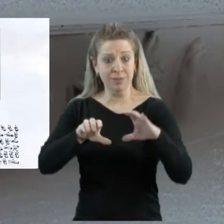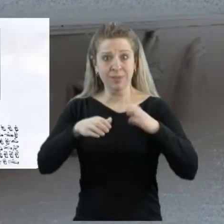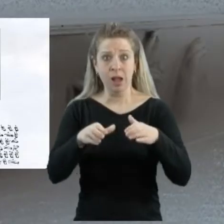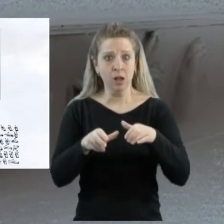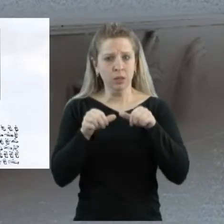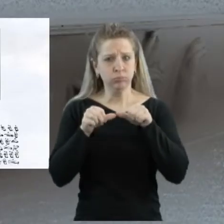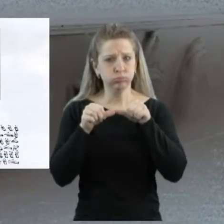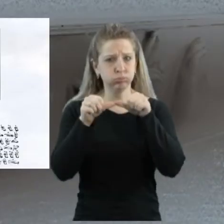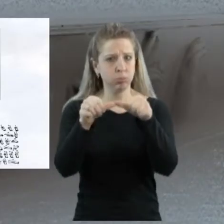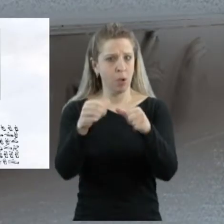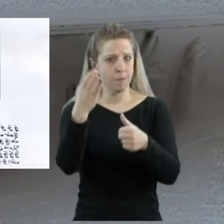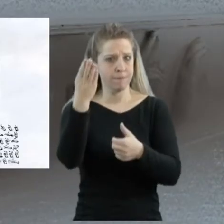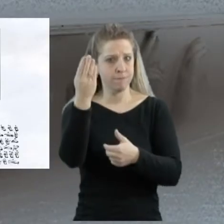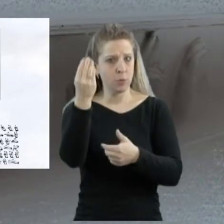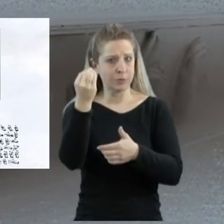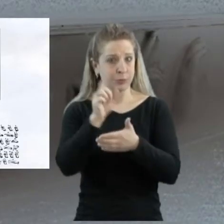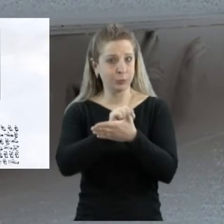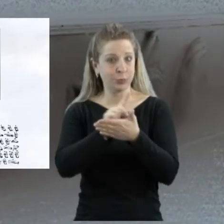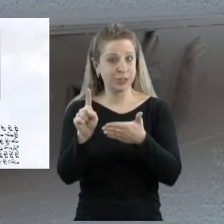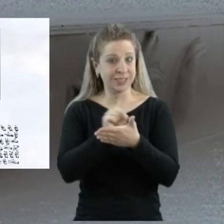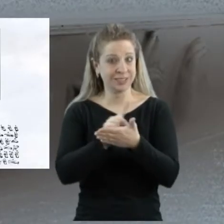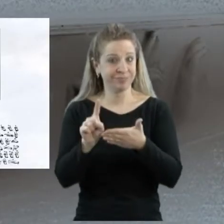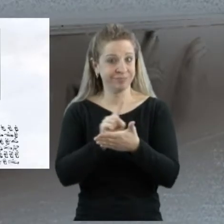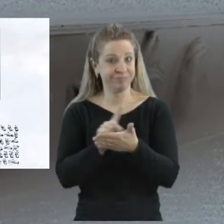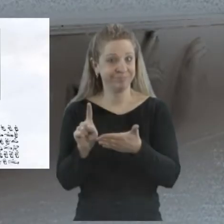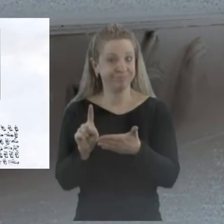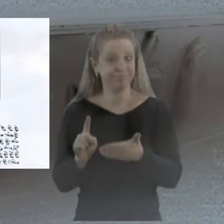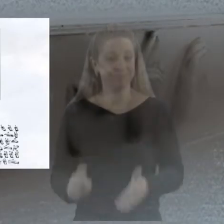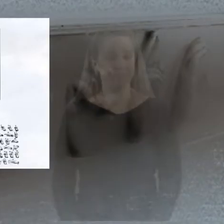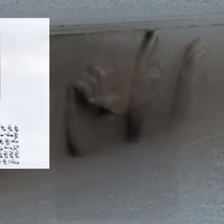Gallaudet went to classes for 14 weeks.